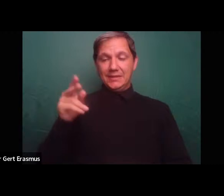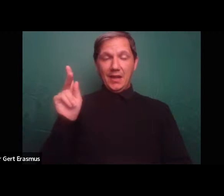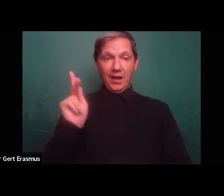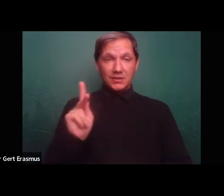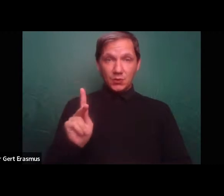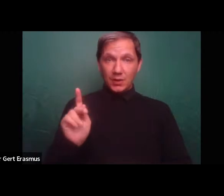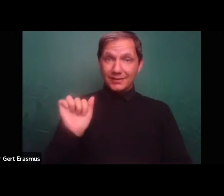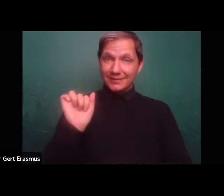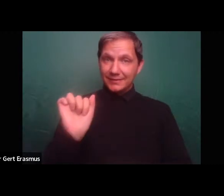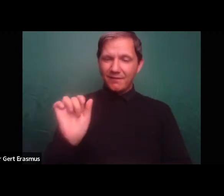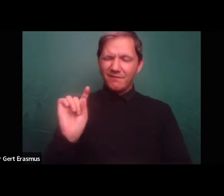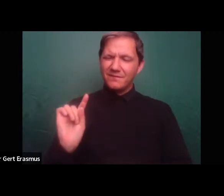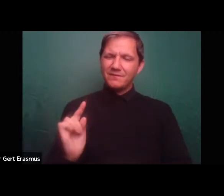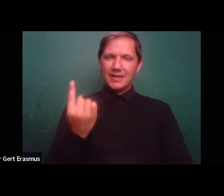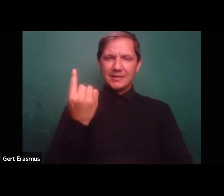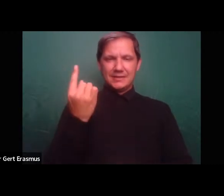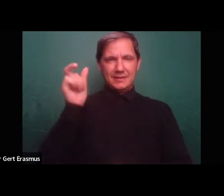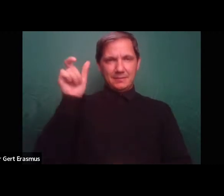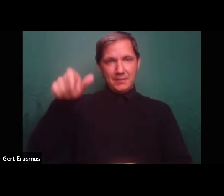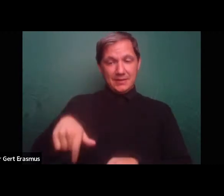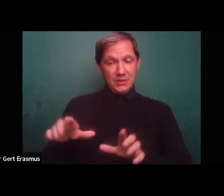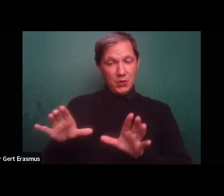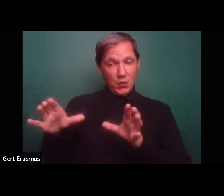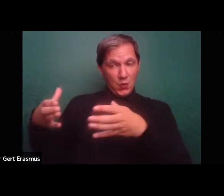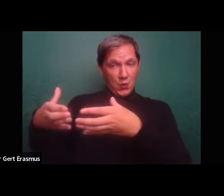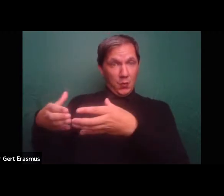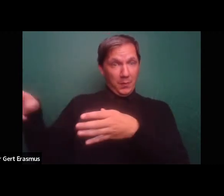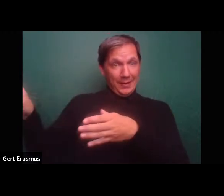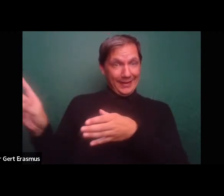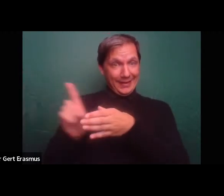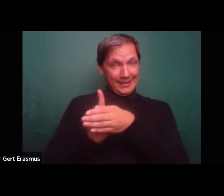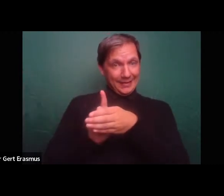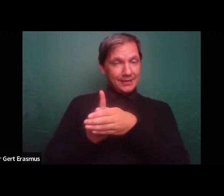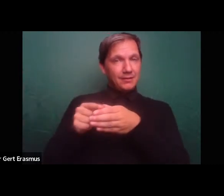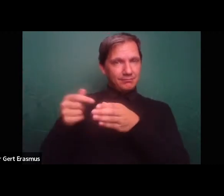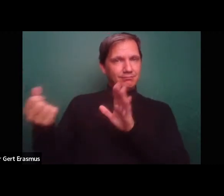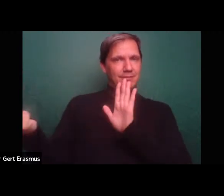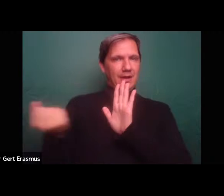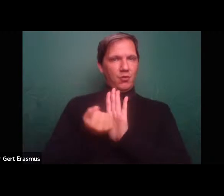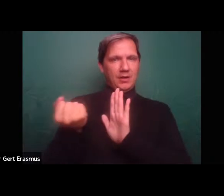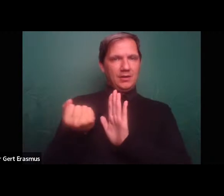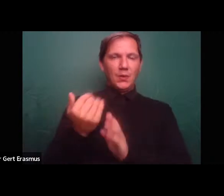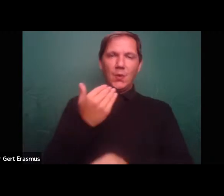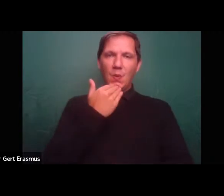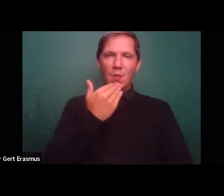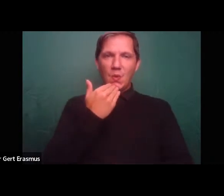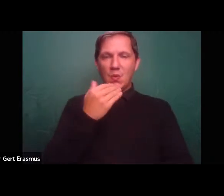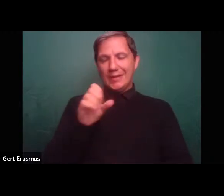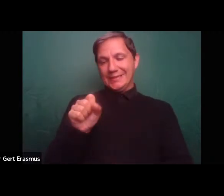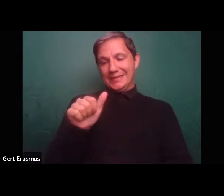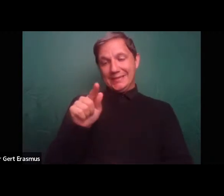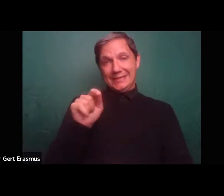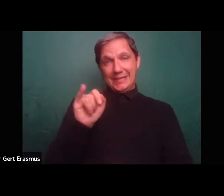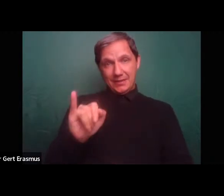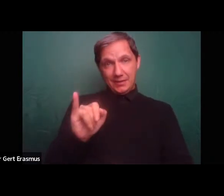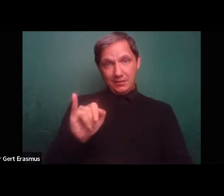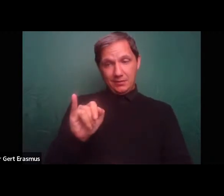language practitioners group to be accredited by SATI, which is a South